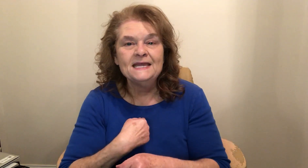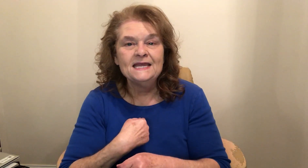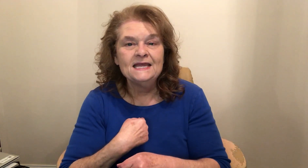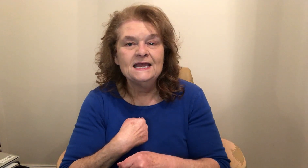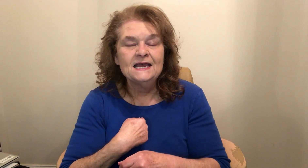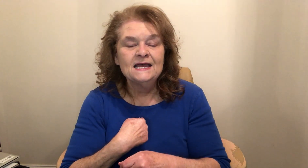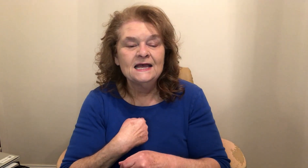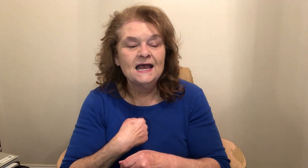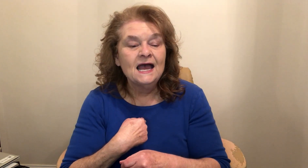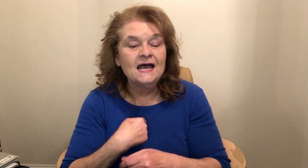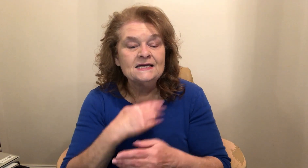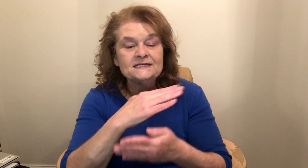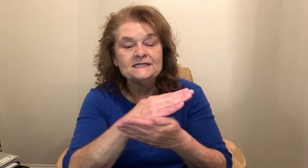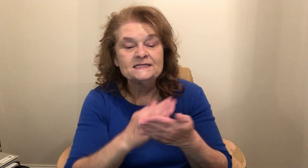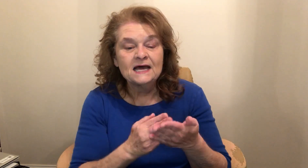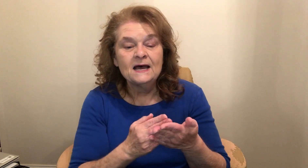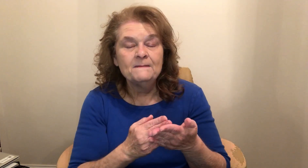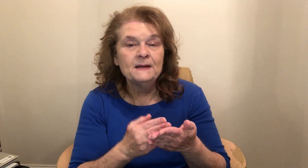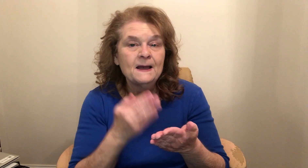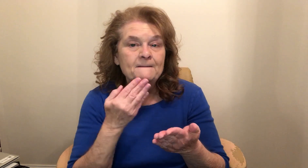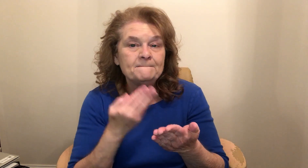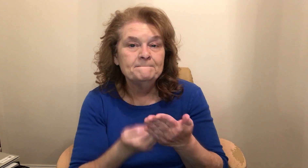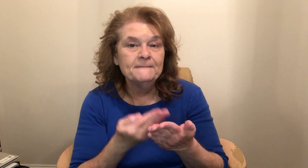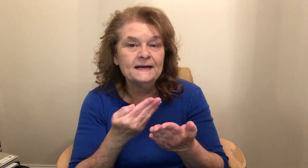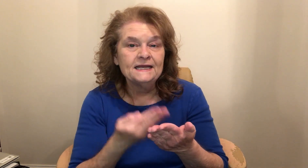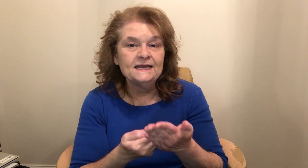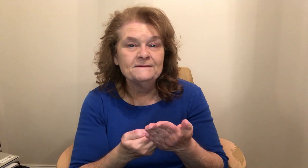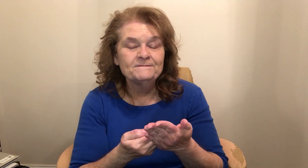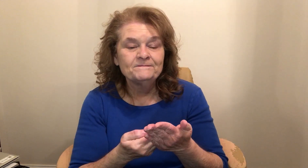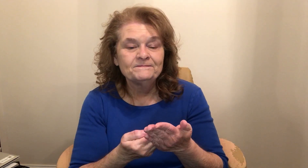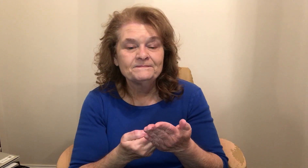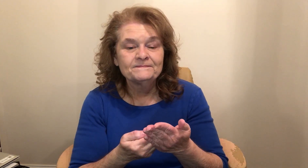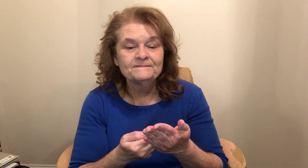me some money?